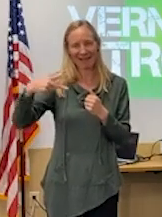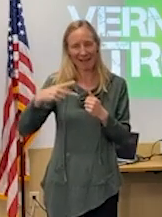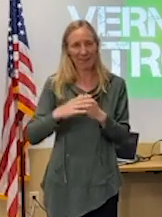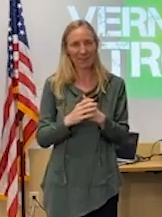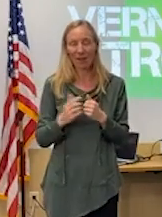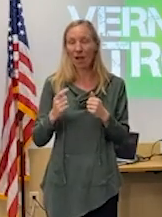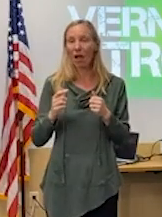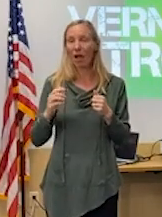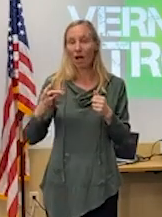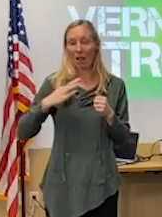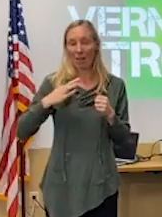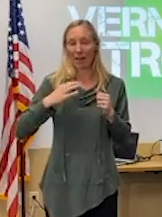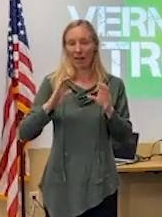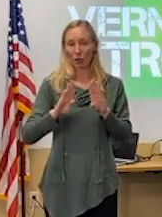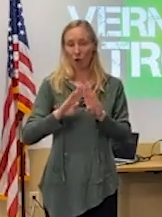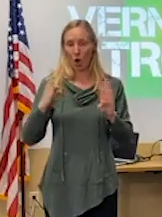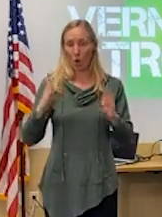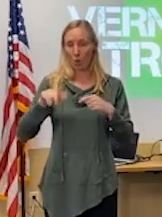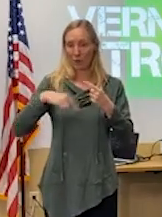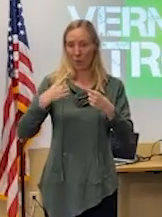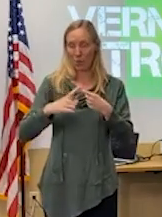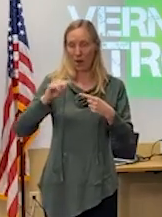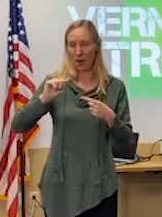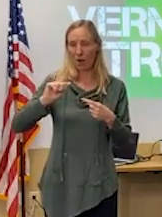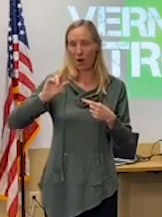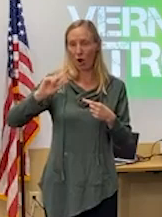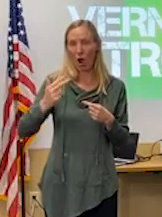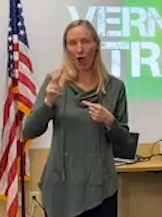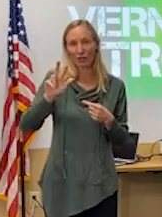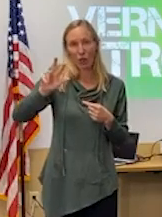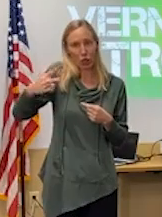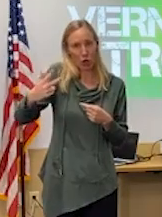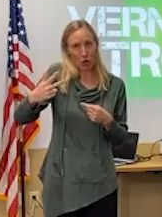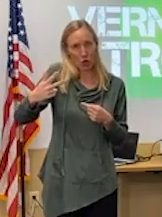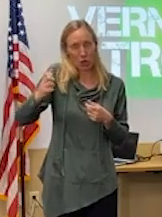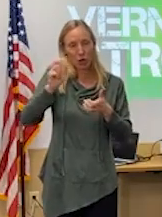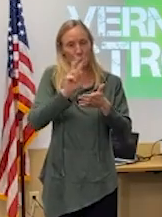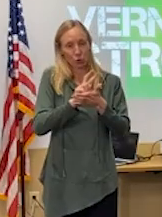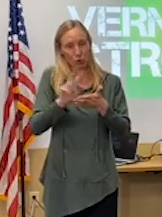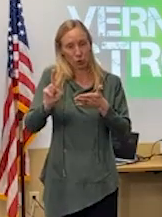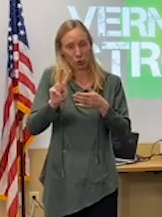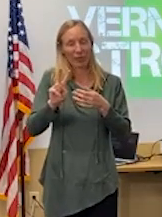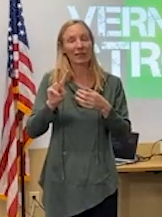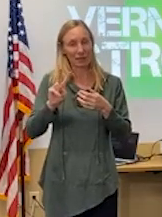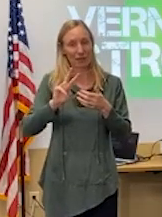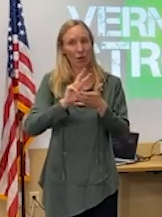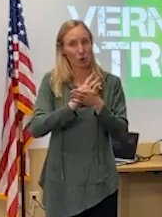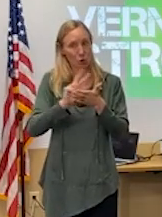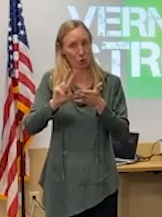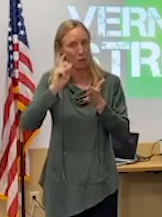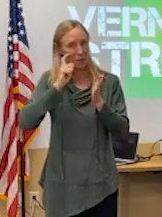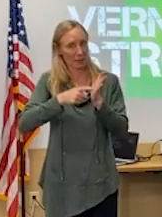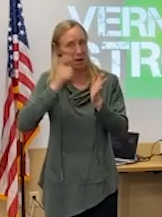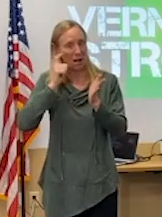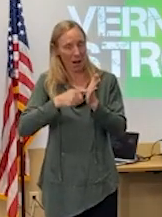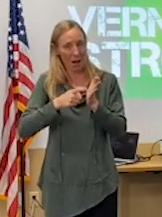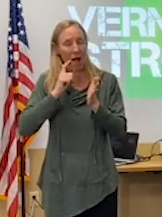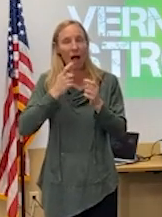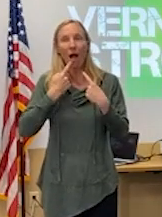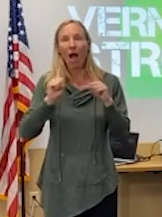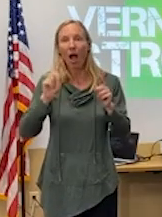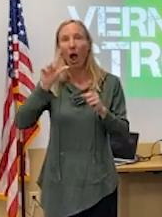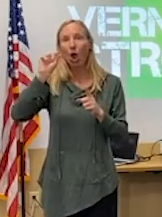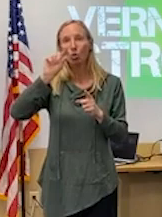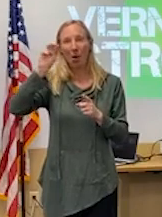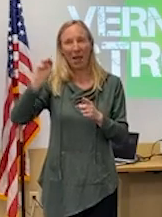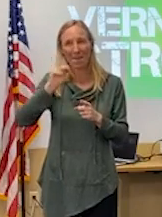program application on August 3rd, just 2 weeks after announcing that $20 million in state